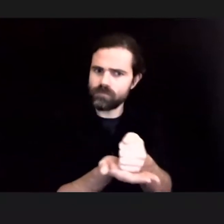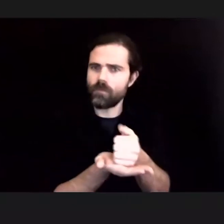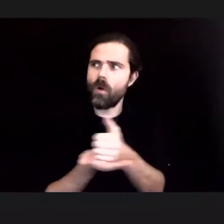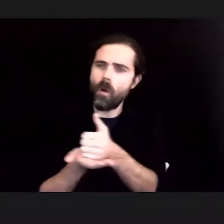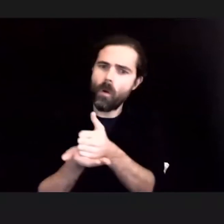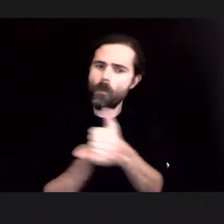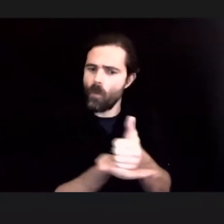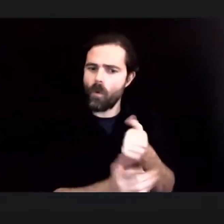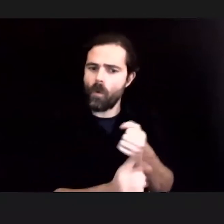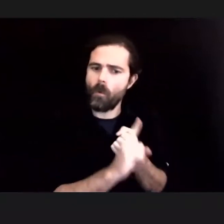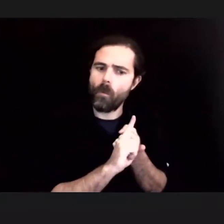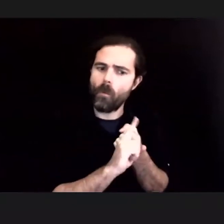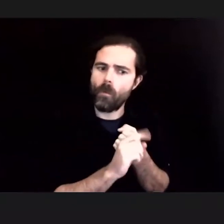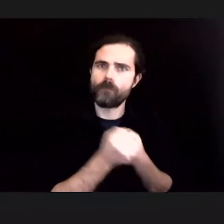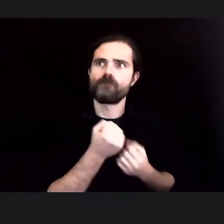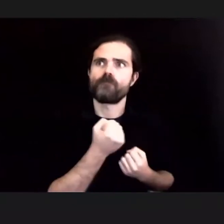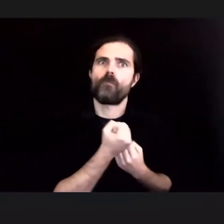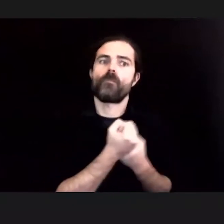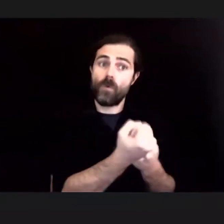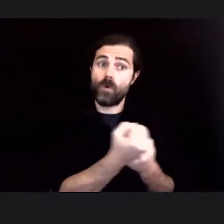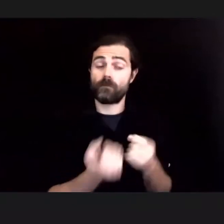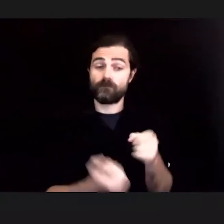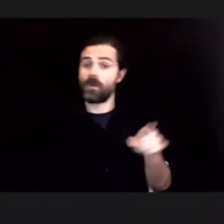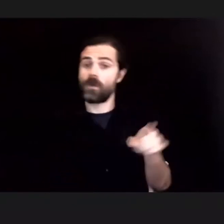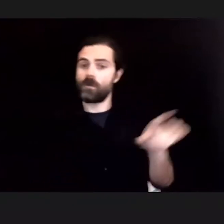technology to create